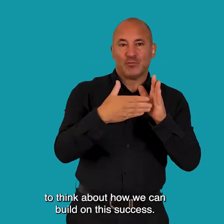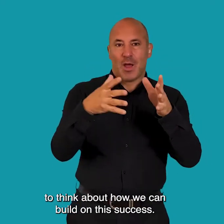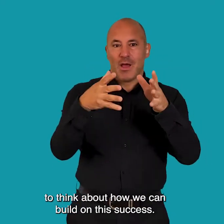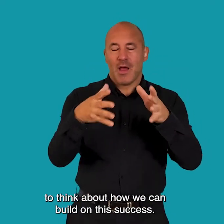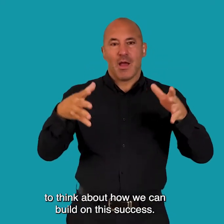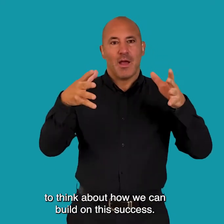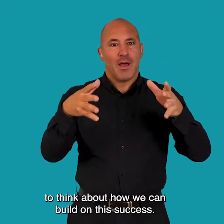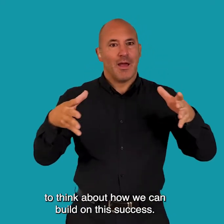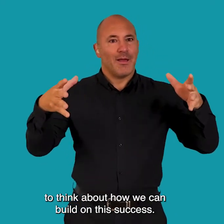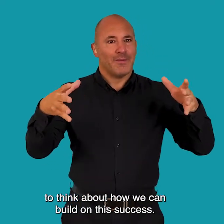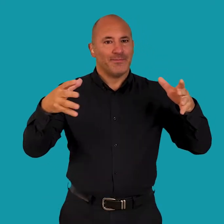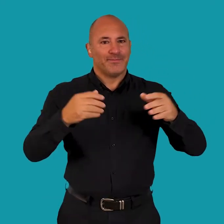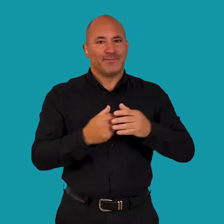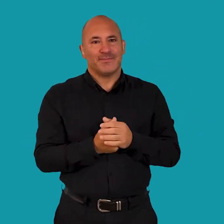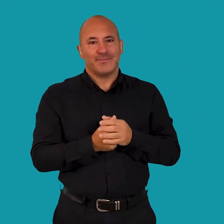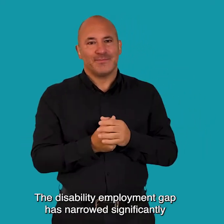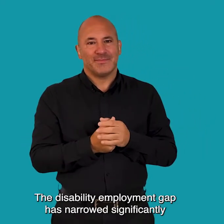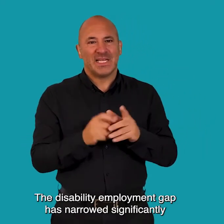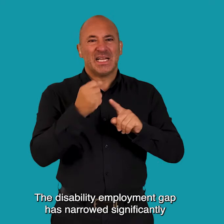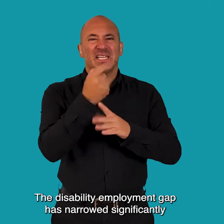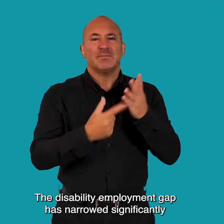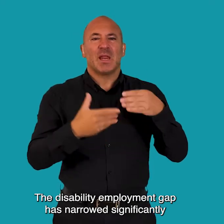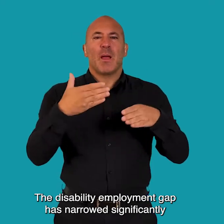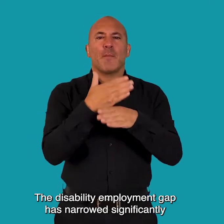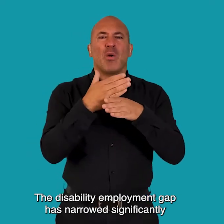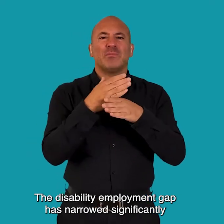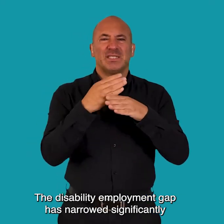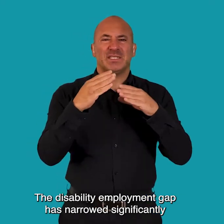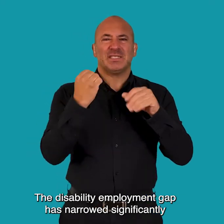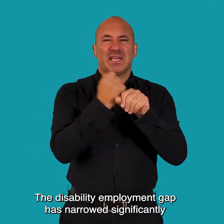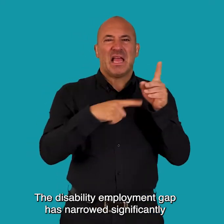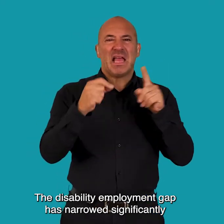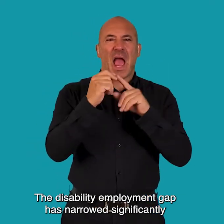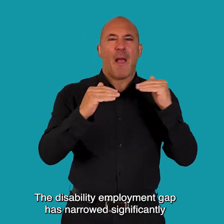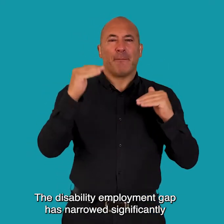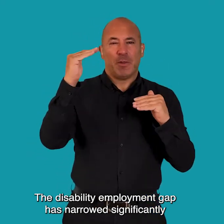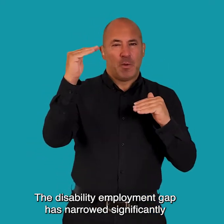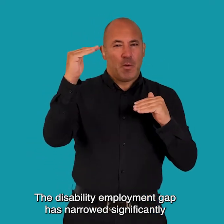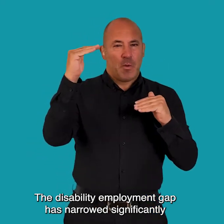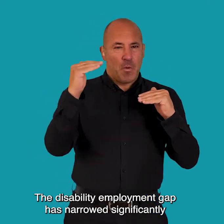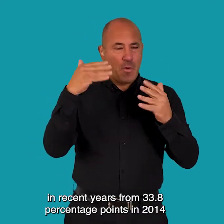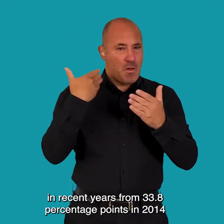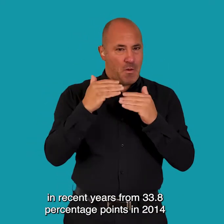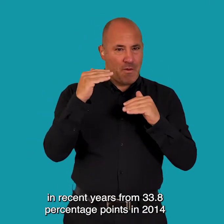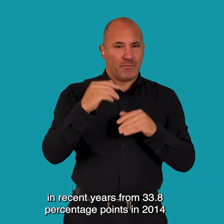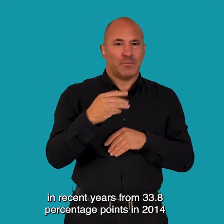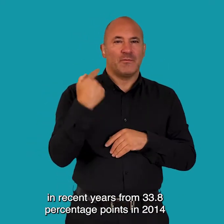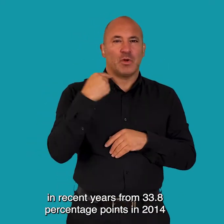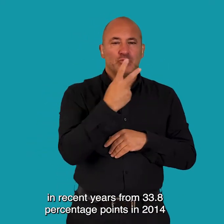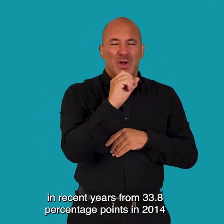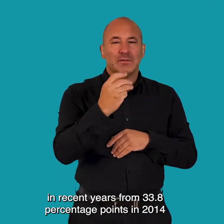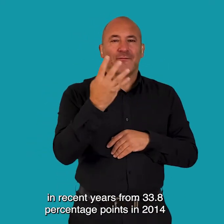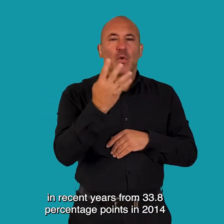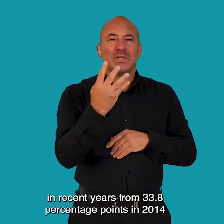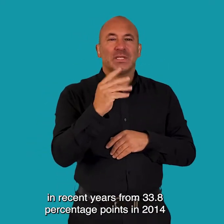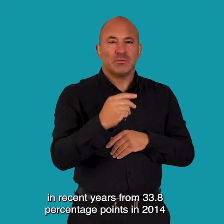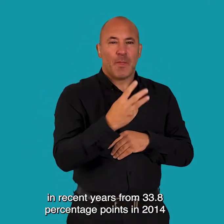this success. The disability employment gap has narrowed significantly in recent years, from